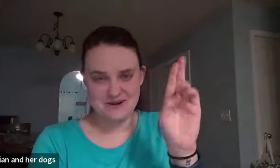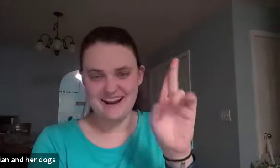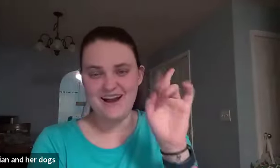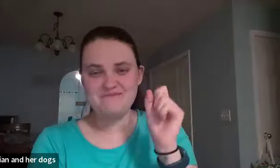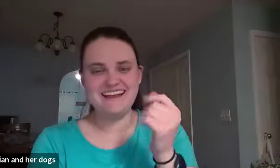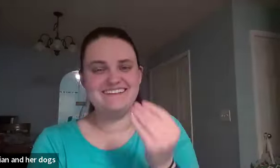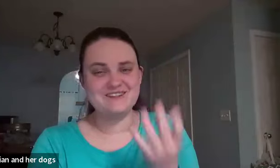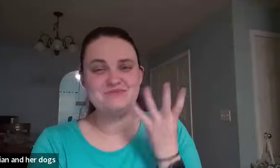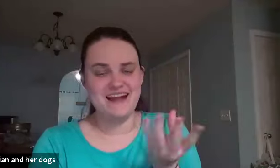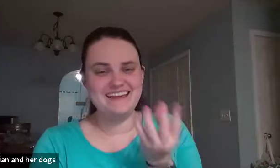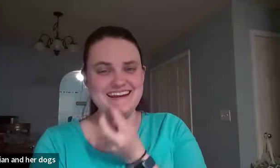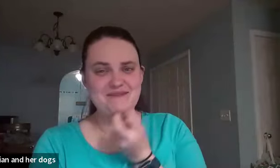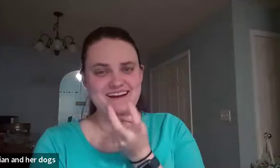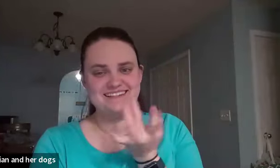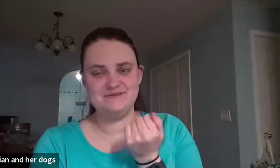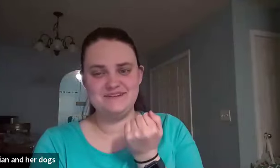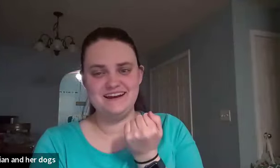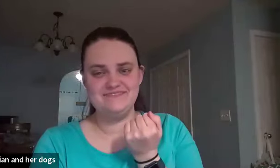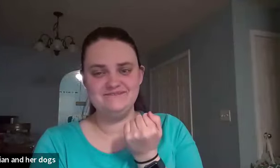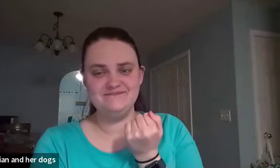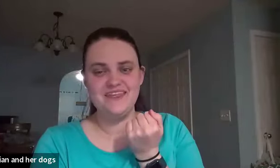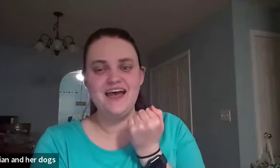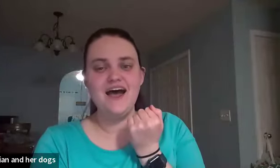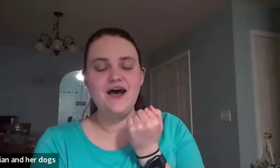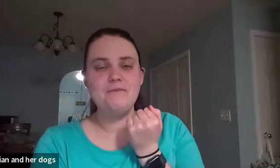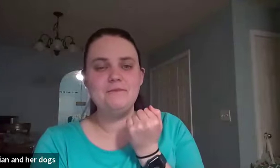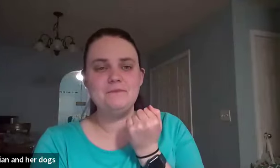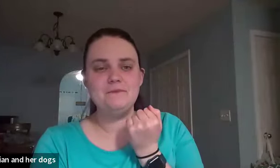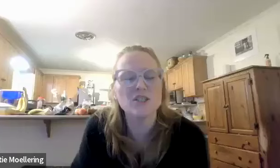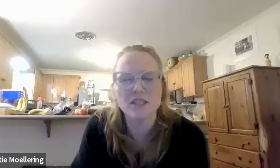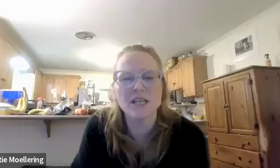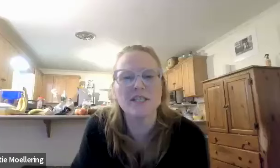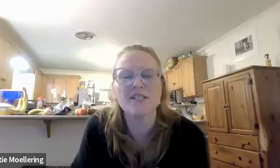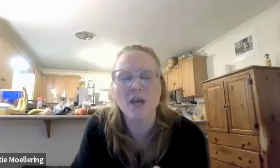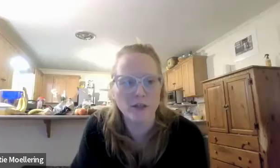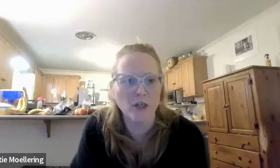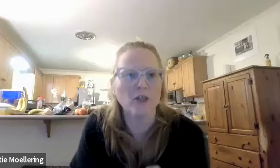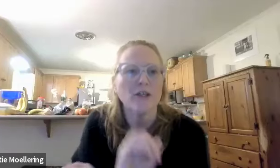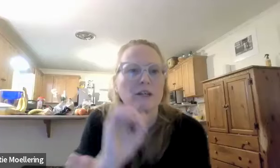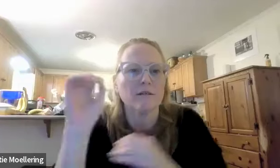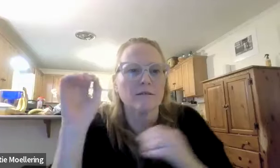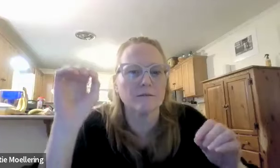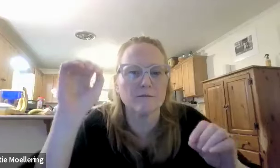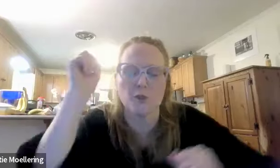Rhubarb. Oh my gosh, why can I not pronounce this word right now? I think it's because it's just not a southern